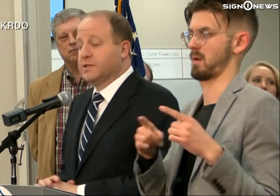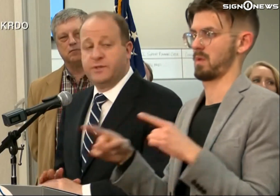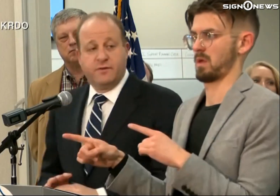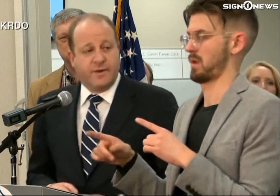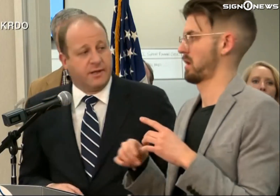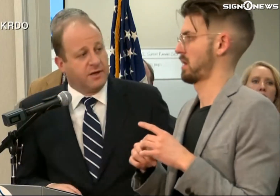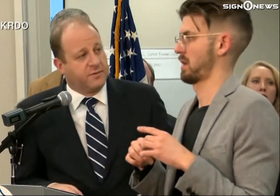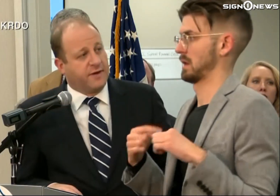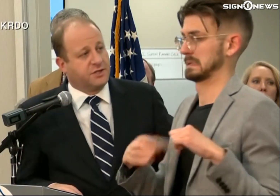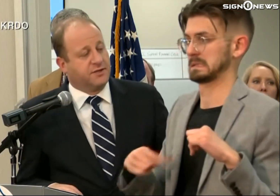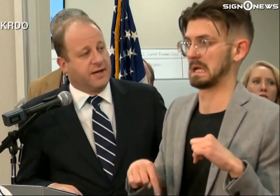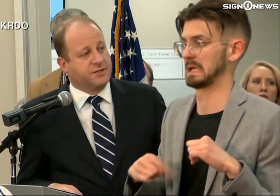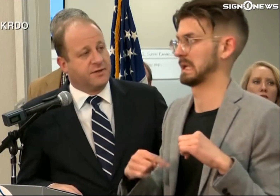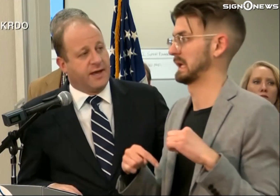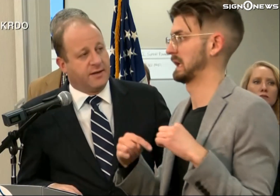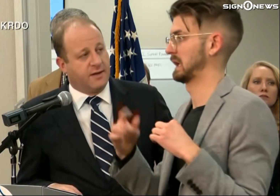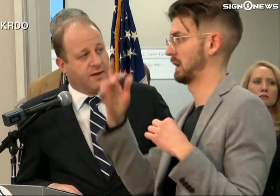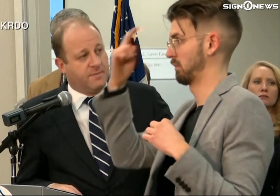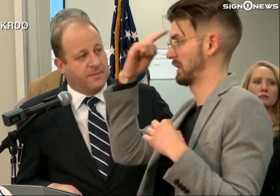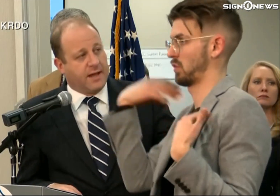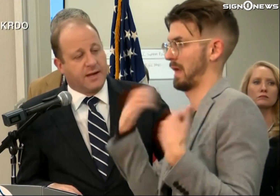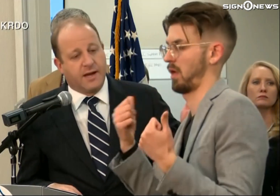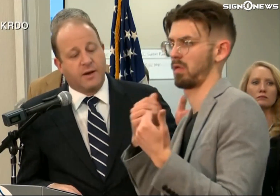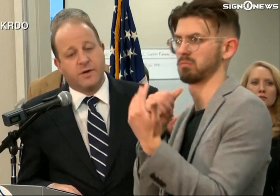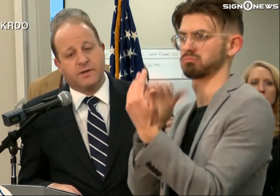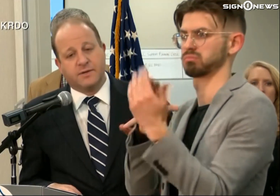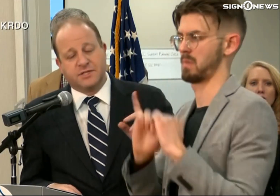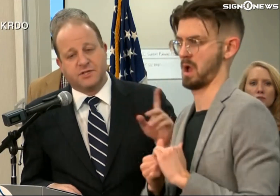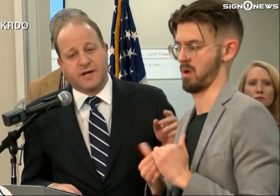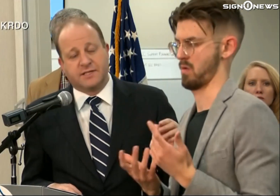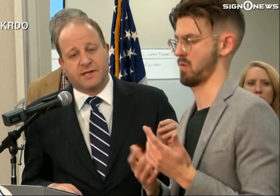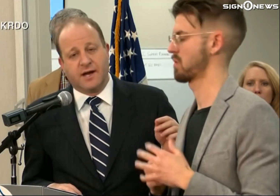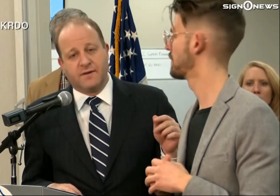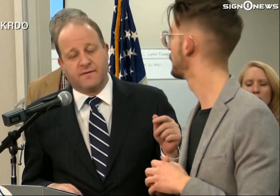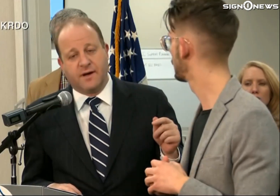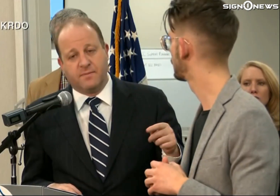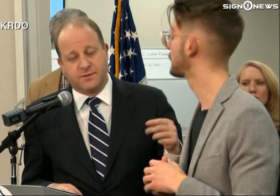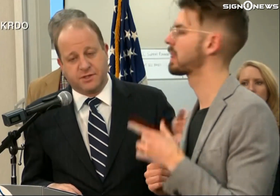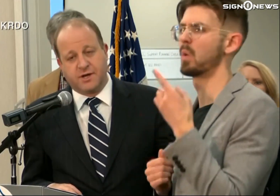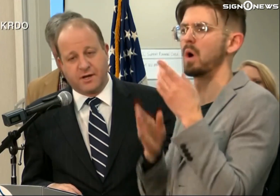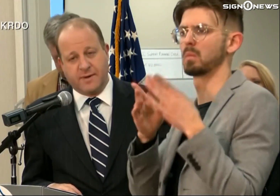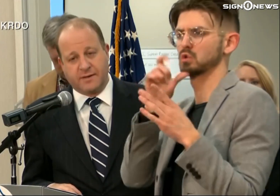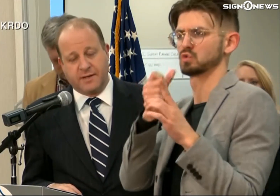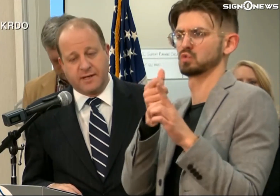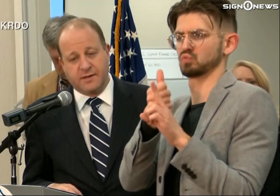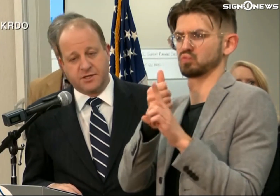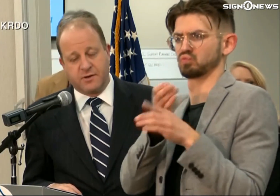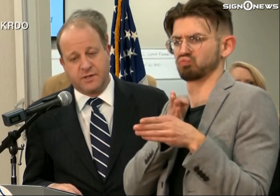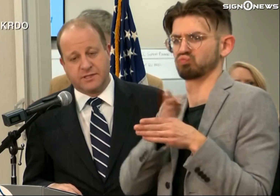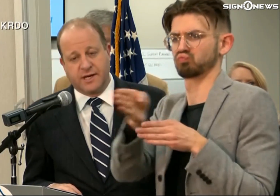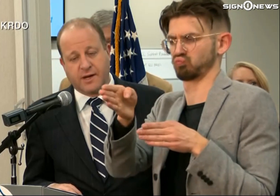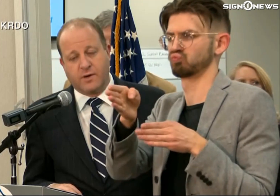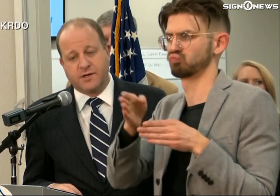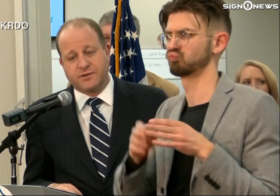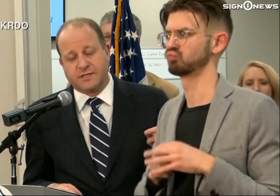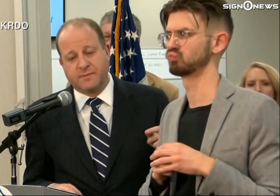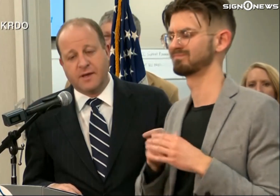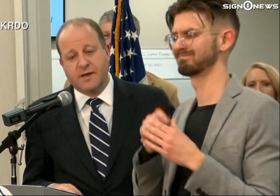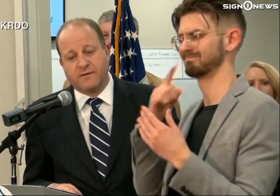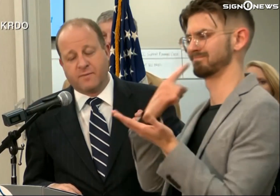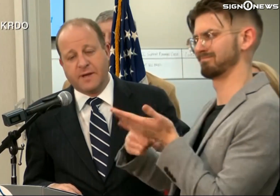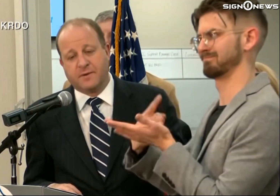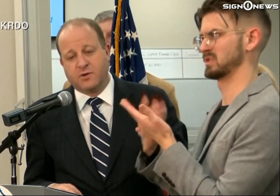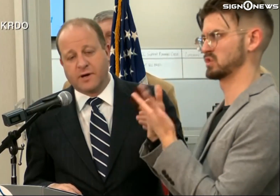So, yes, we do have a mental health professional to answer that. And let me just address the kind of, she'll talk about the general anxiety. I want to